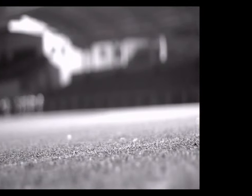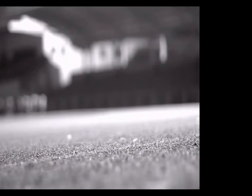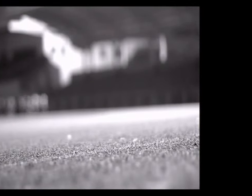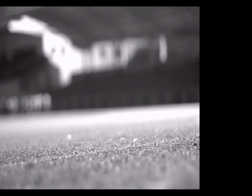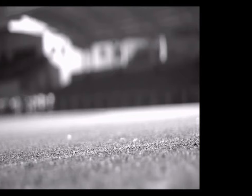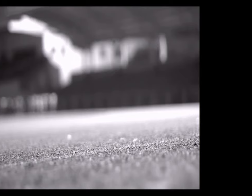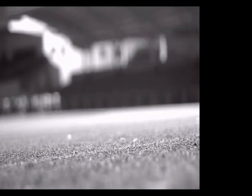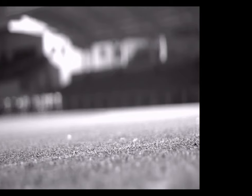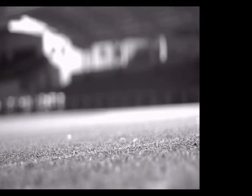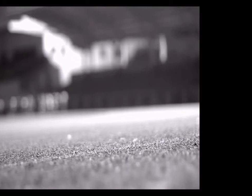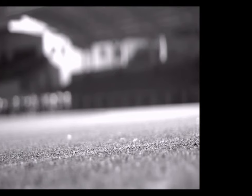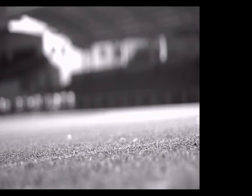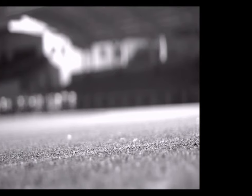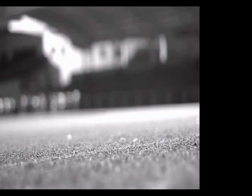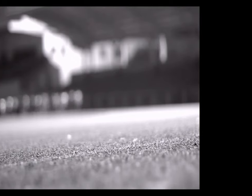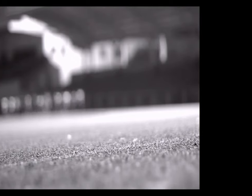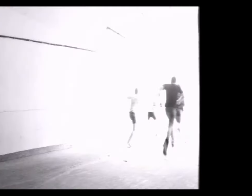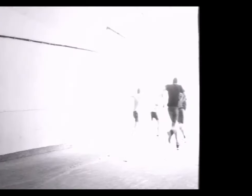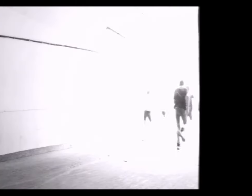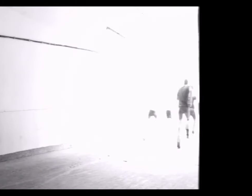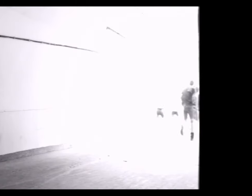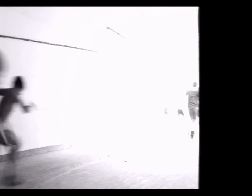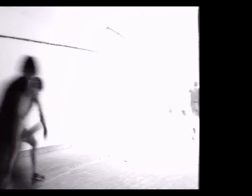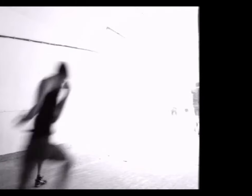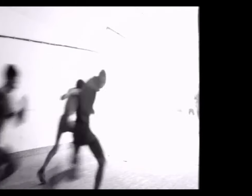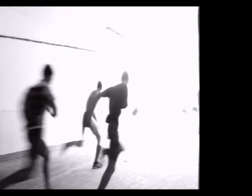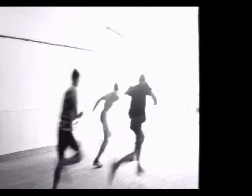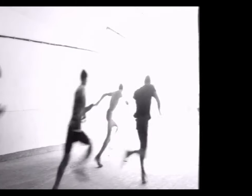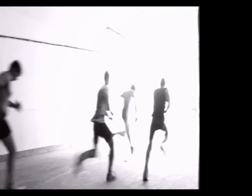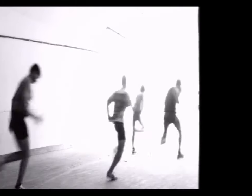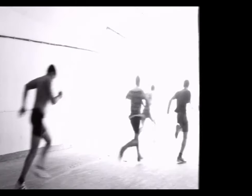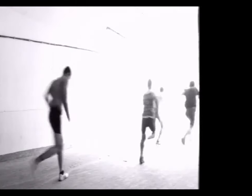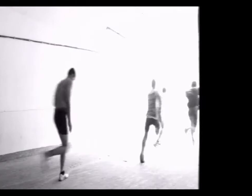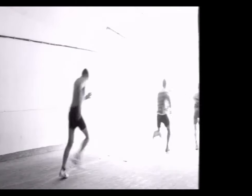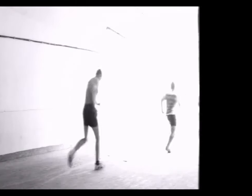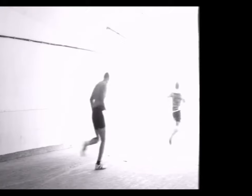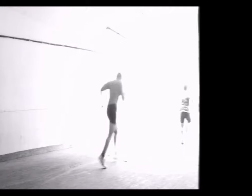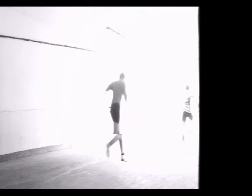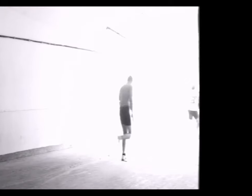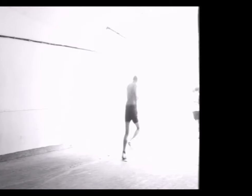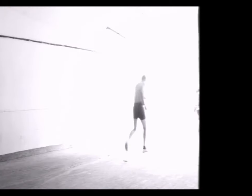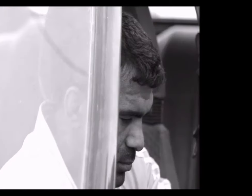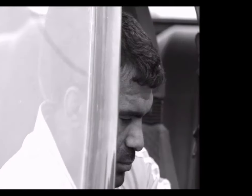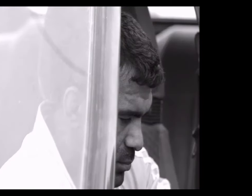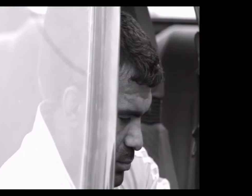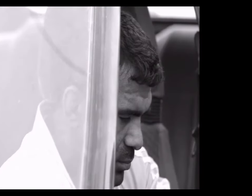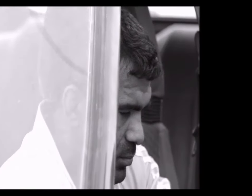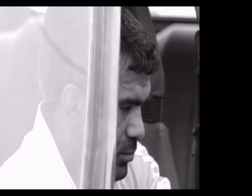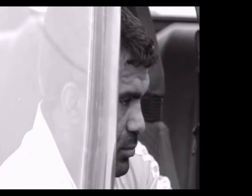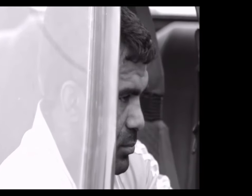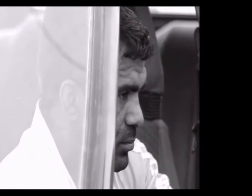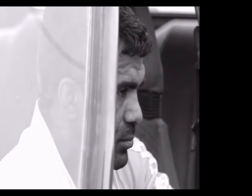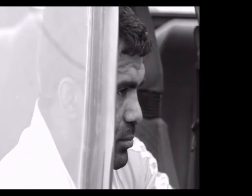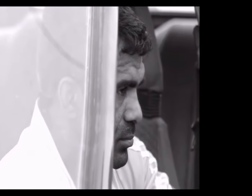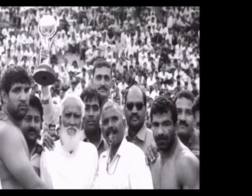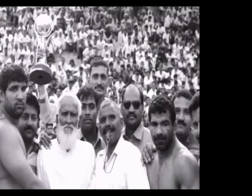The question is not what is a fight. The question is where is the fight? The fight is within